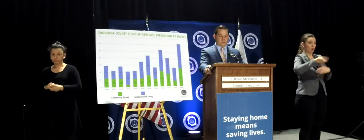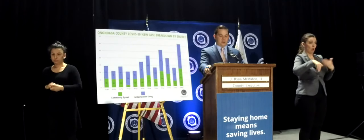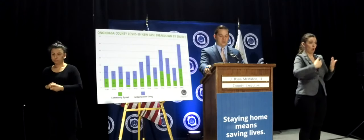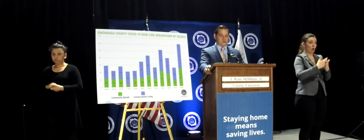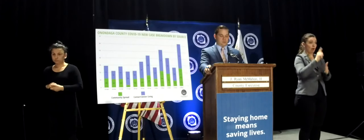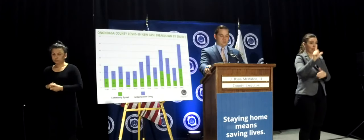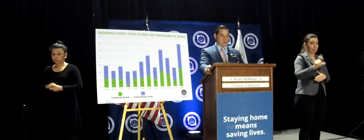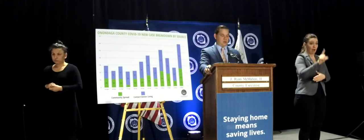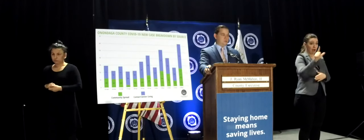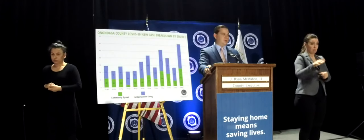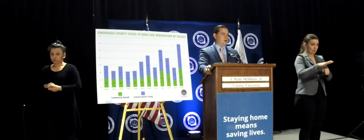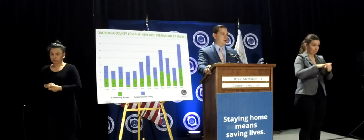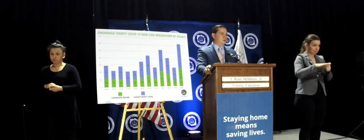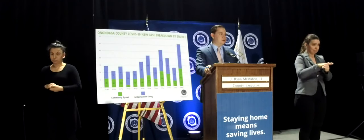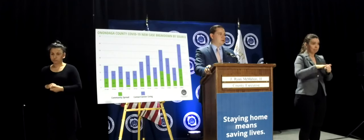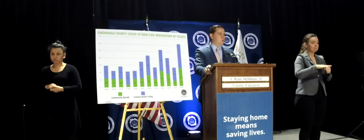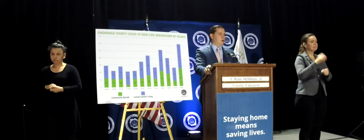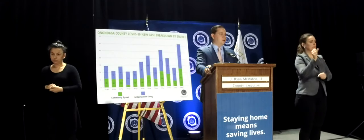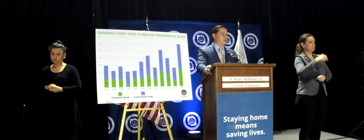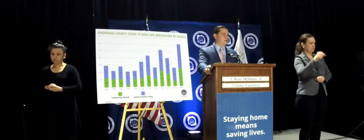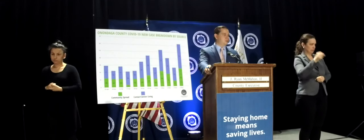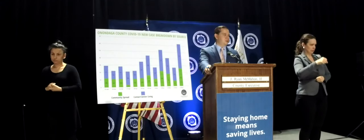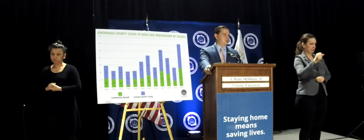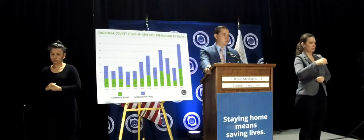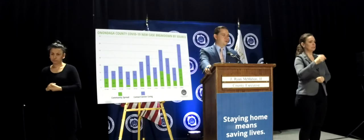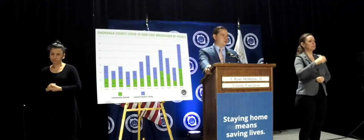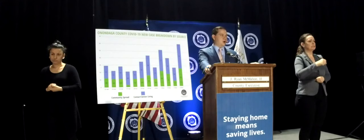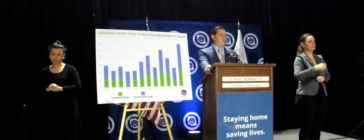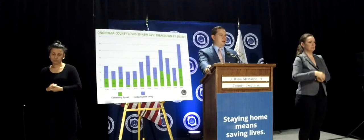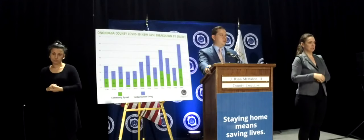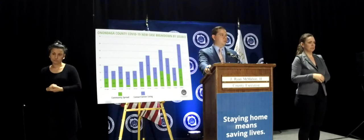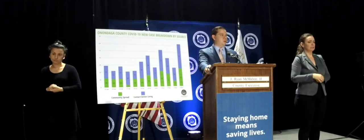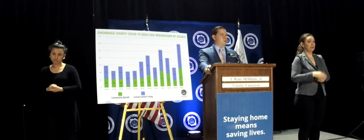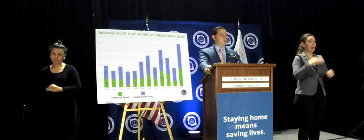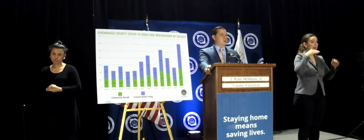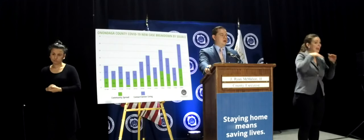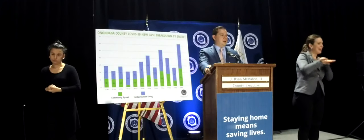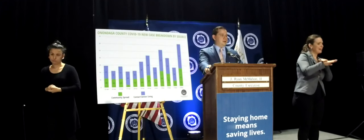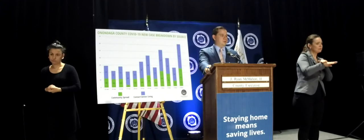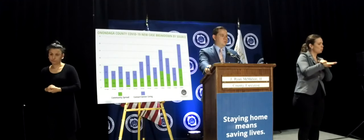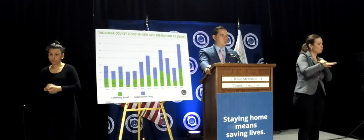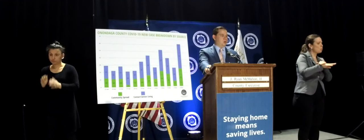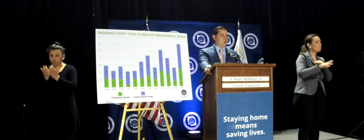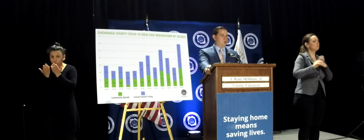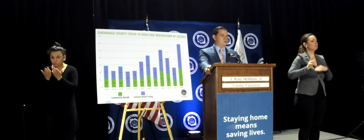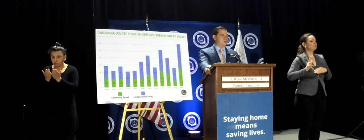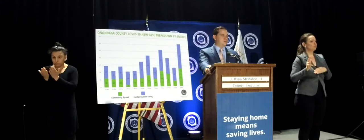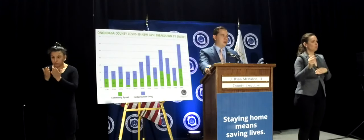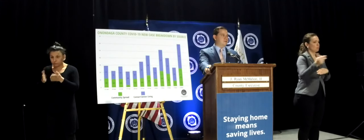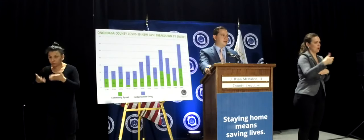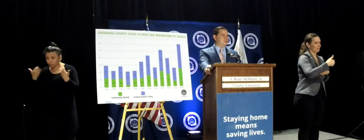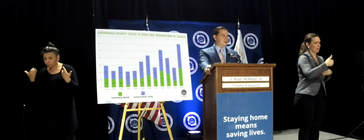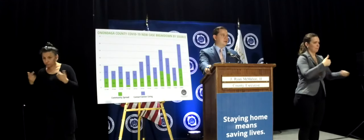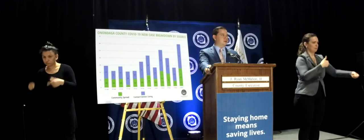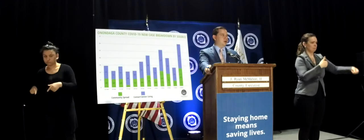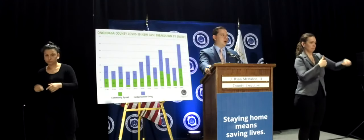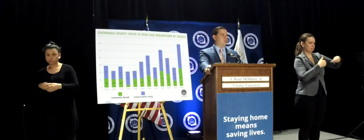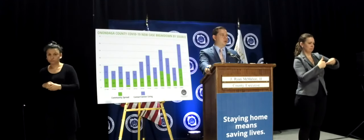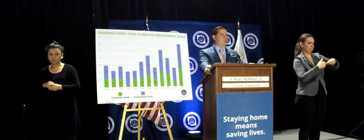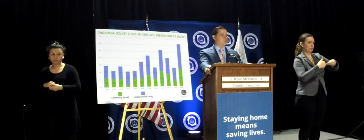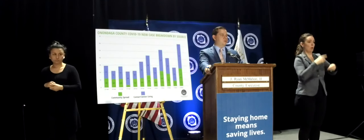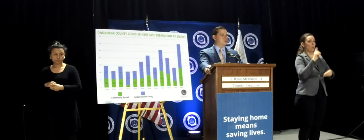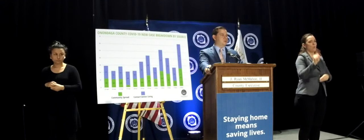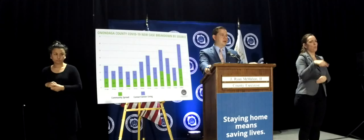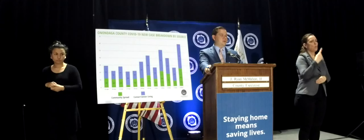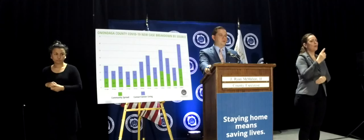member library system as well, but at least the ones under our management, we're going to have that date, and they'll all